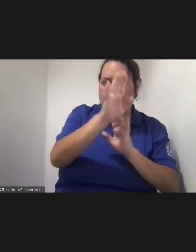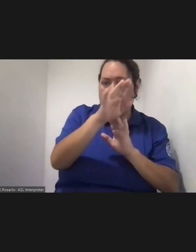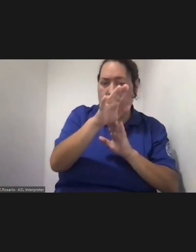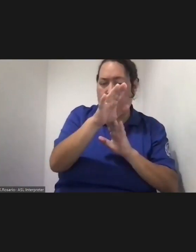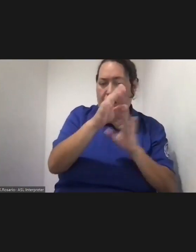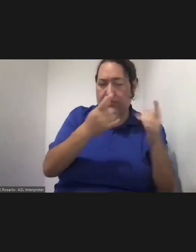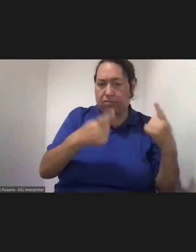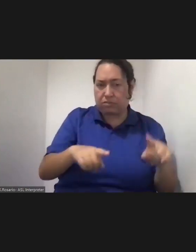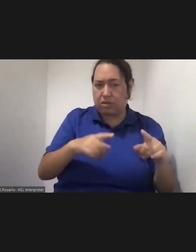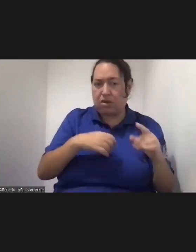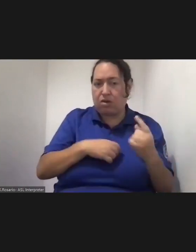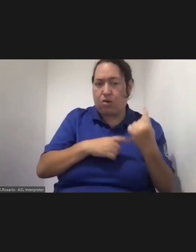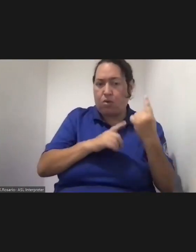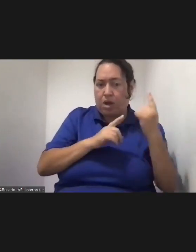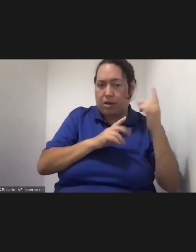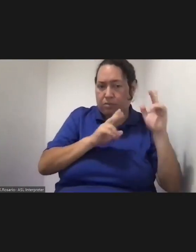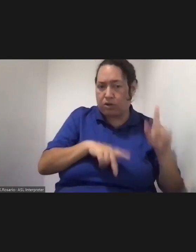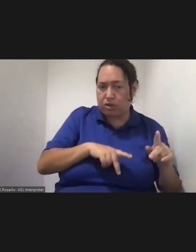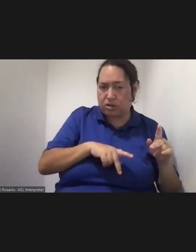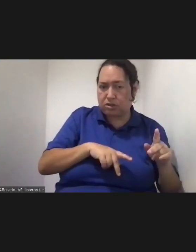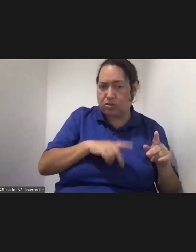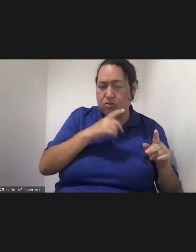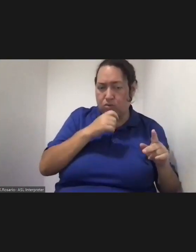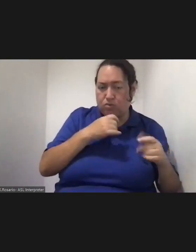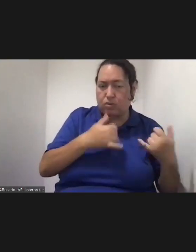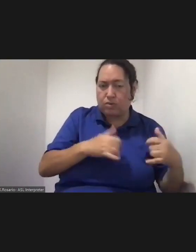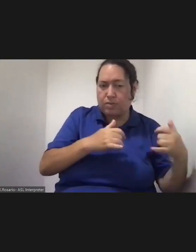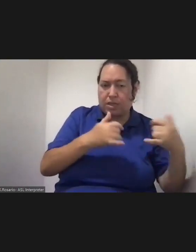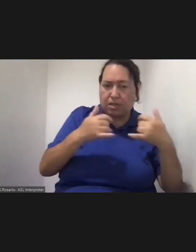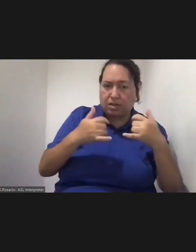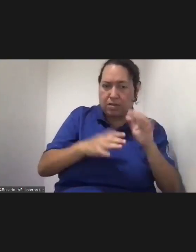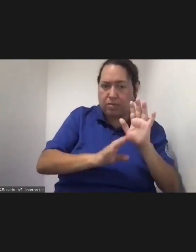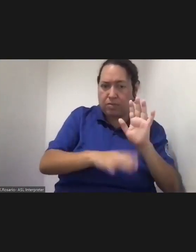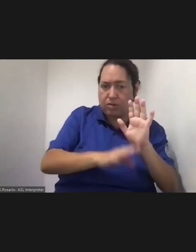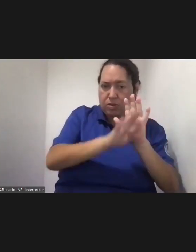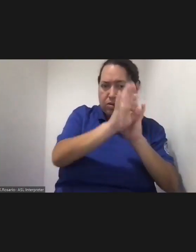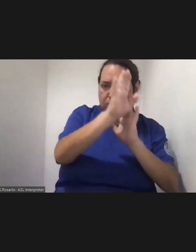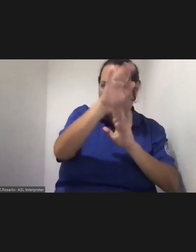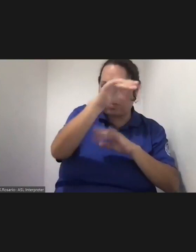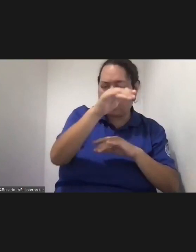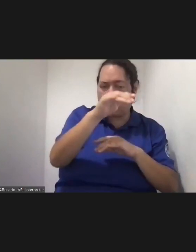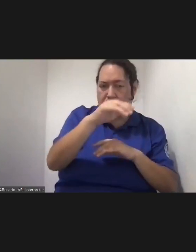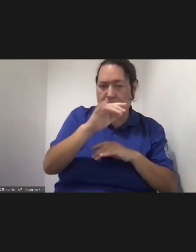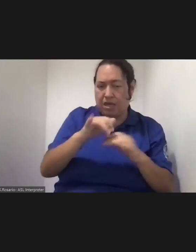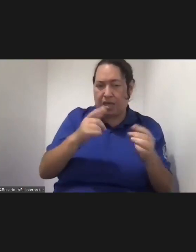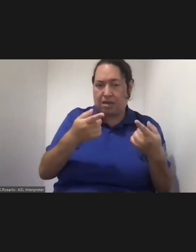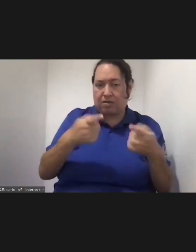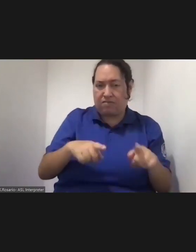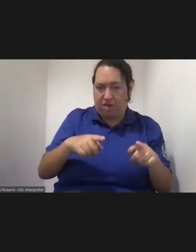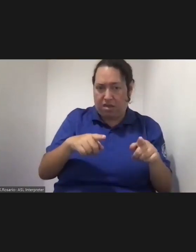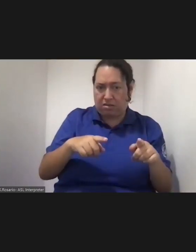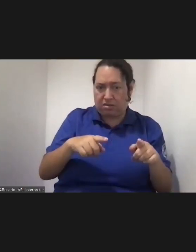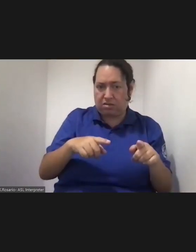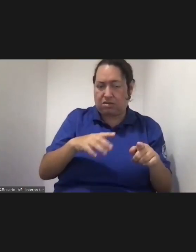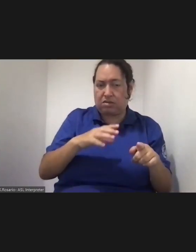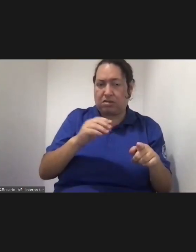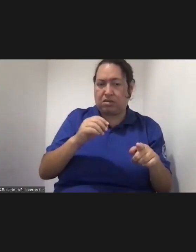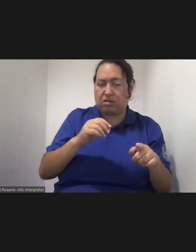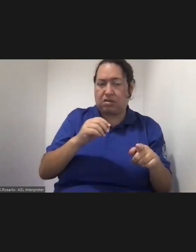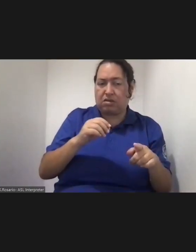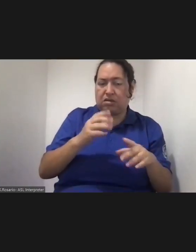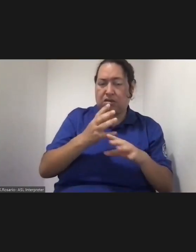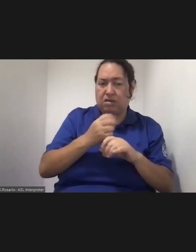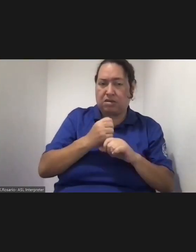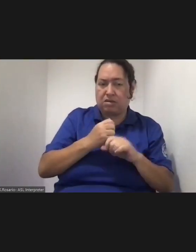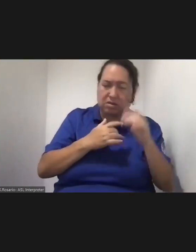was a person that was playing basketball at this event, got